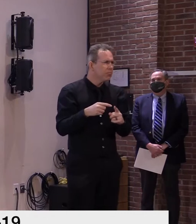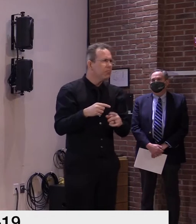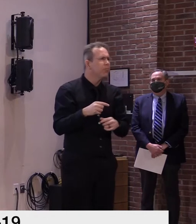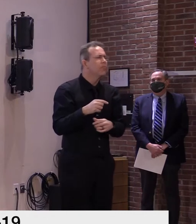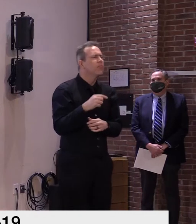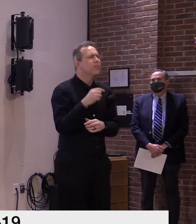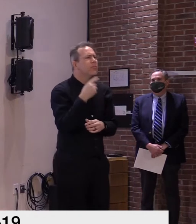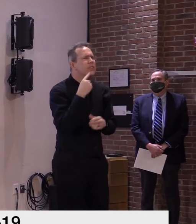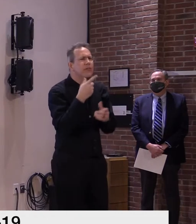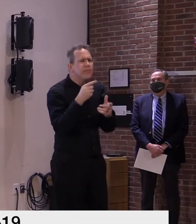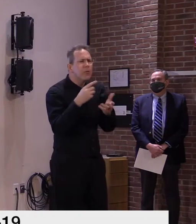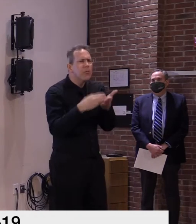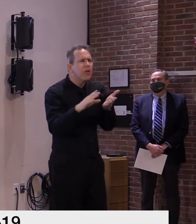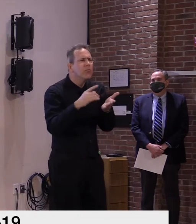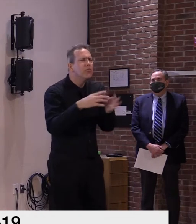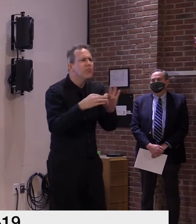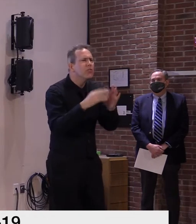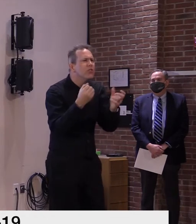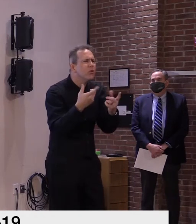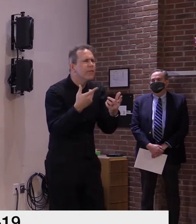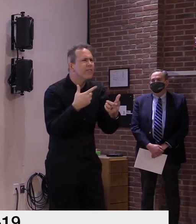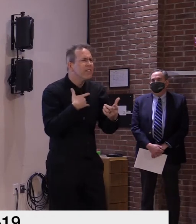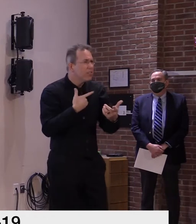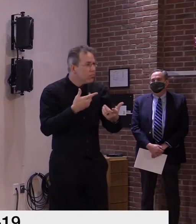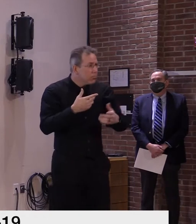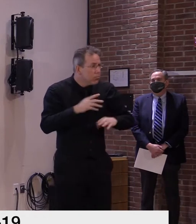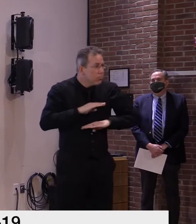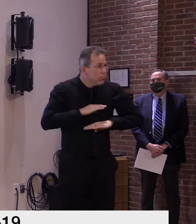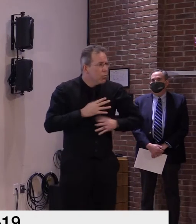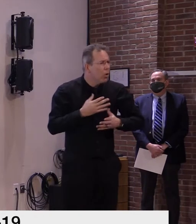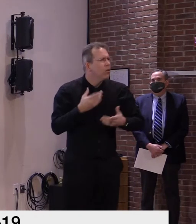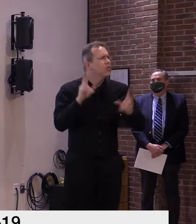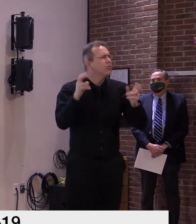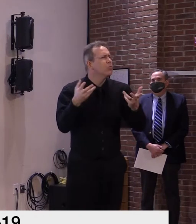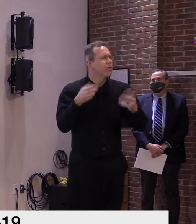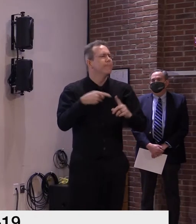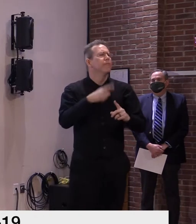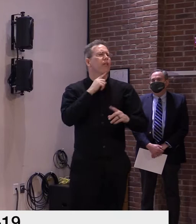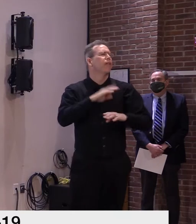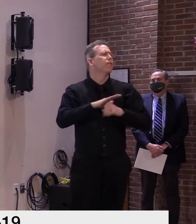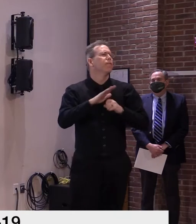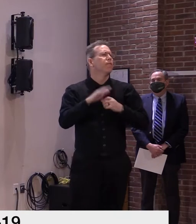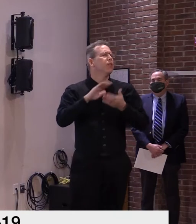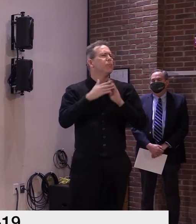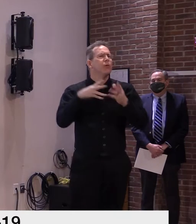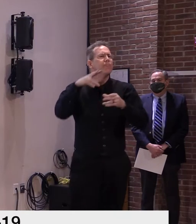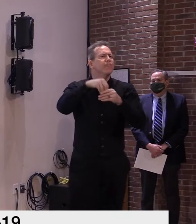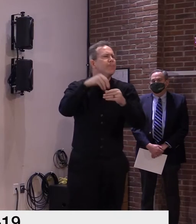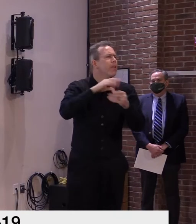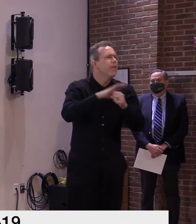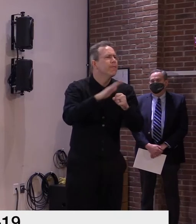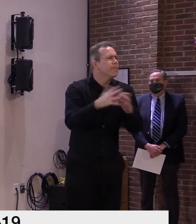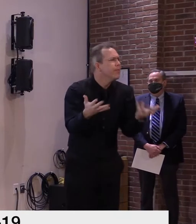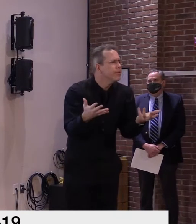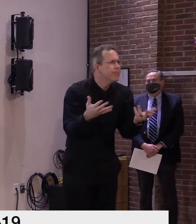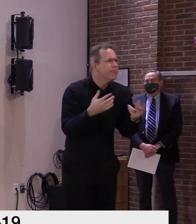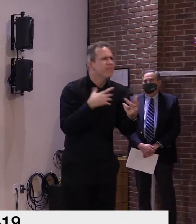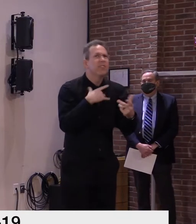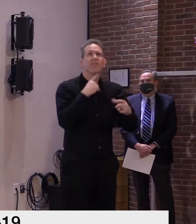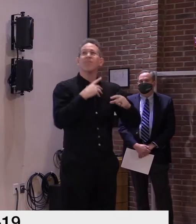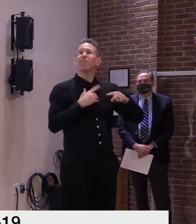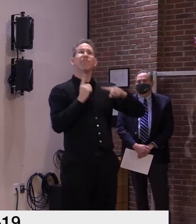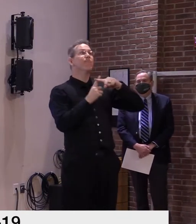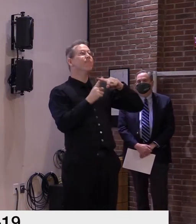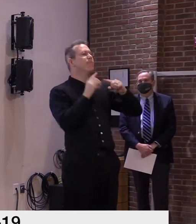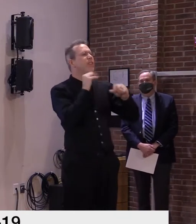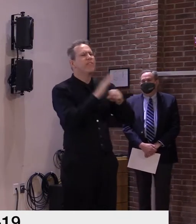lacking community connection. 48% identified as lacking optimism. And in 2020, the rate of youth